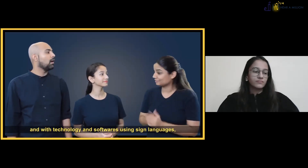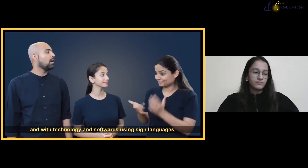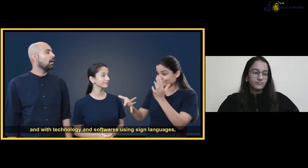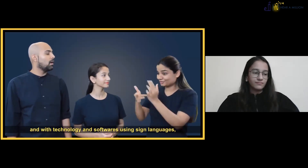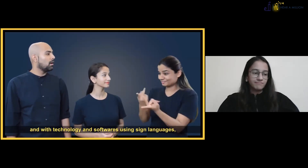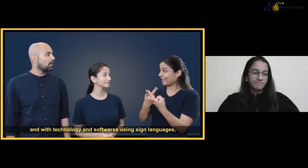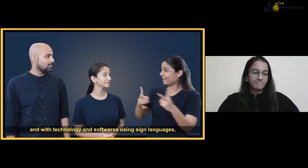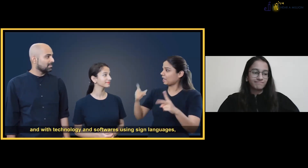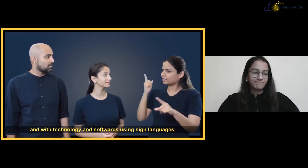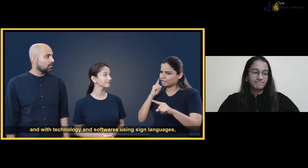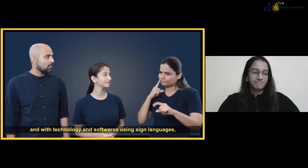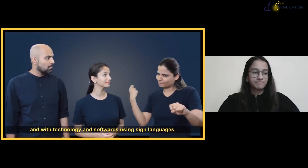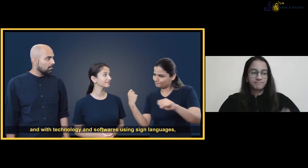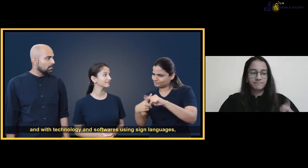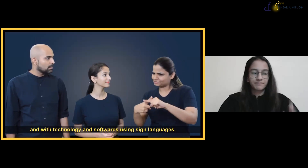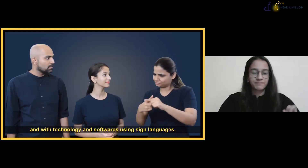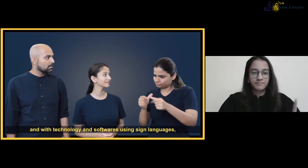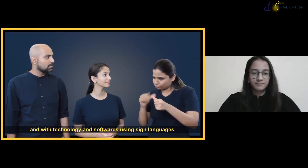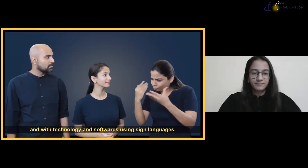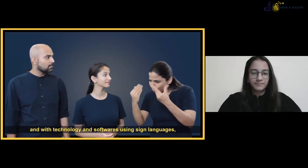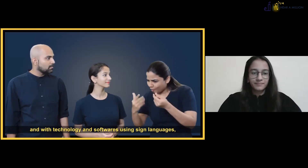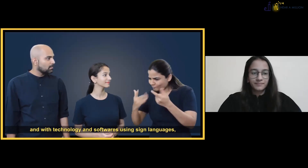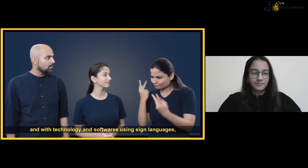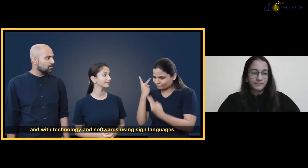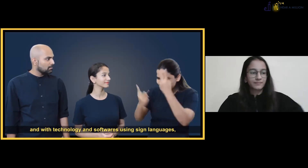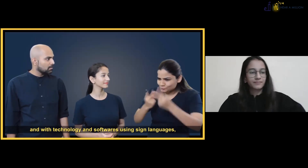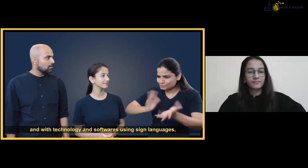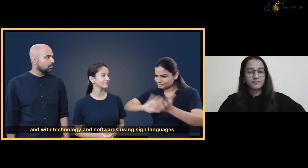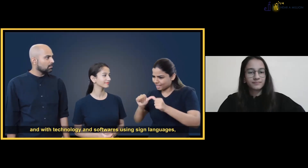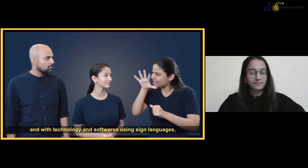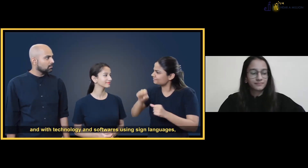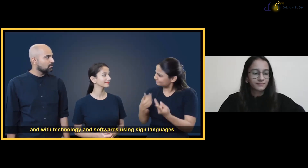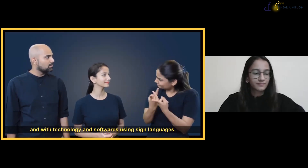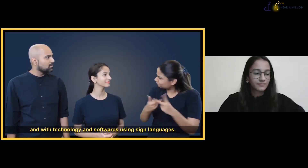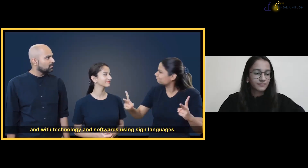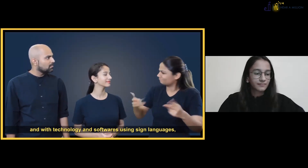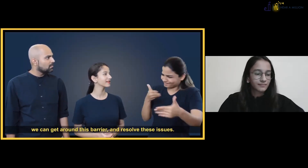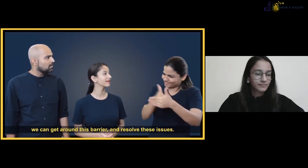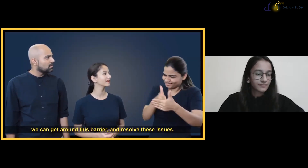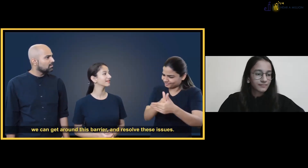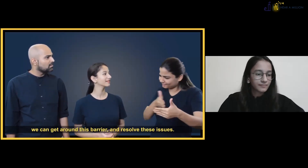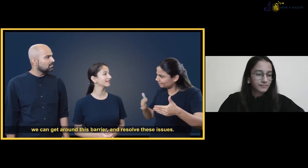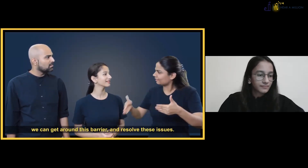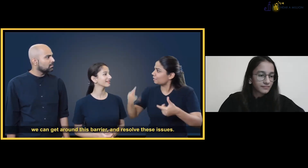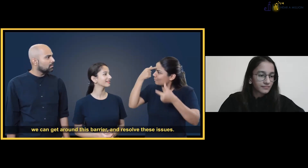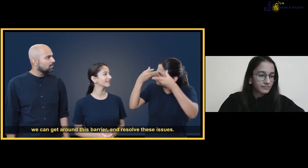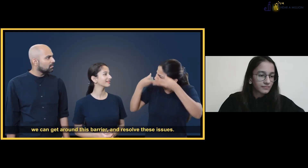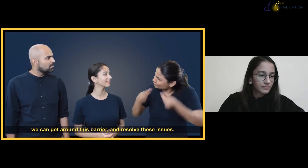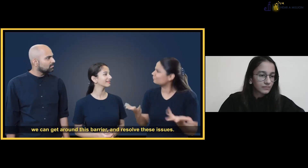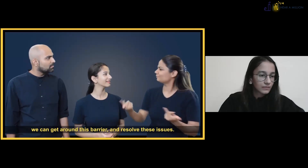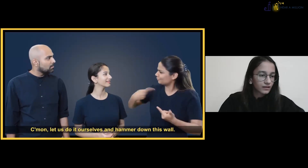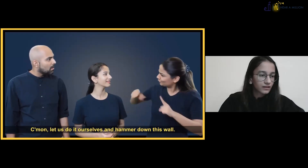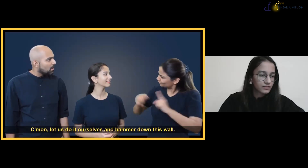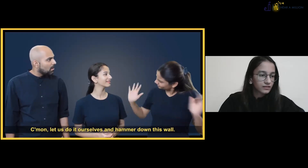we can provide the accessibility, they can get the quality education, and we can have the technology thing for the deaf people so that